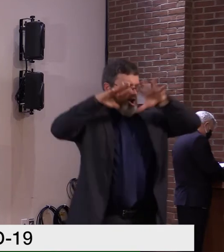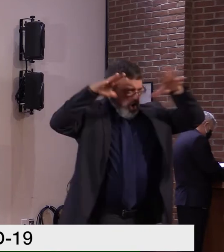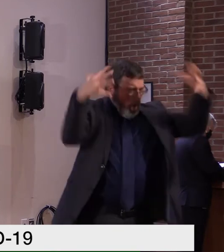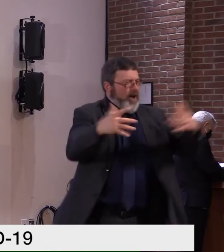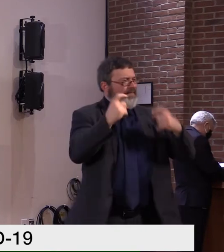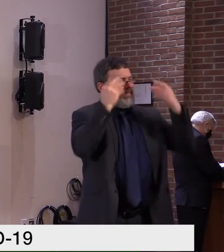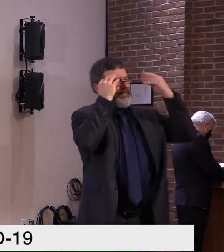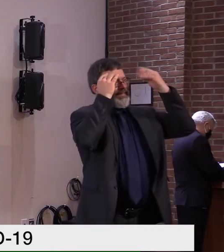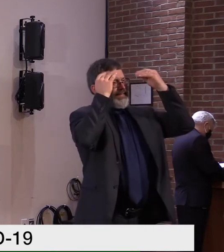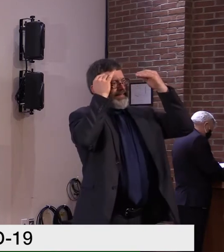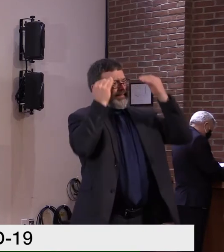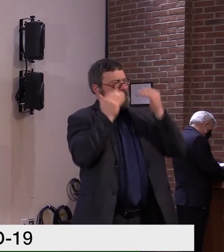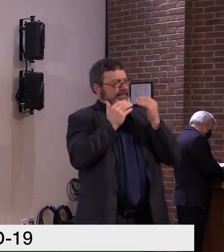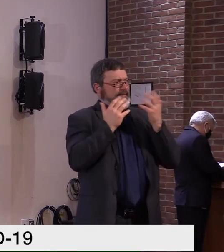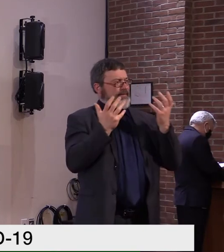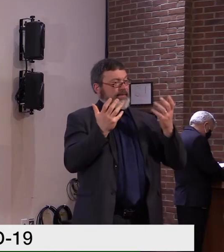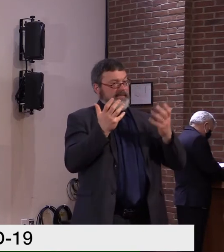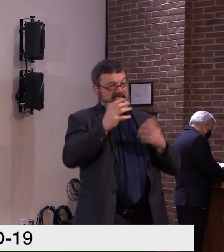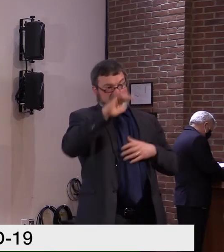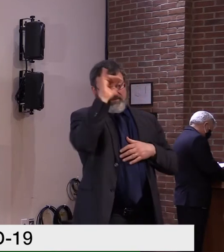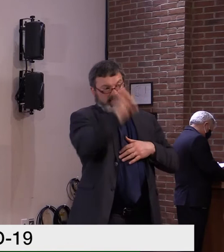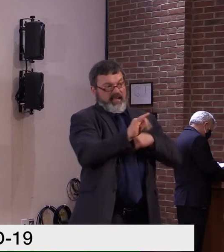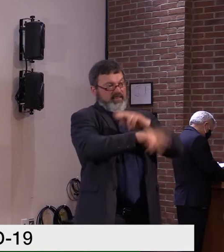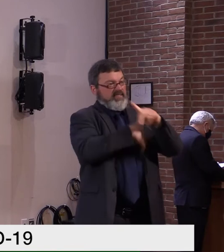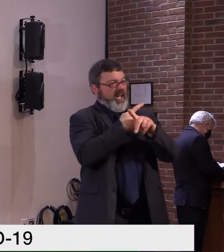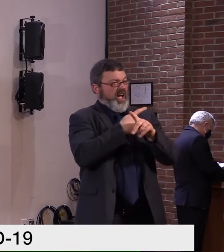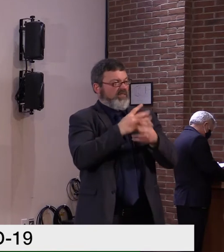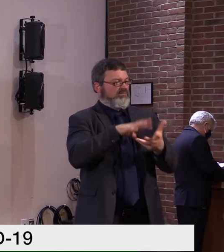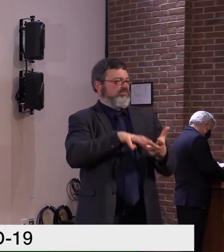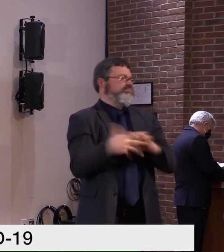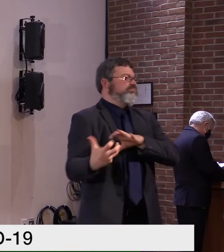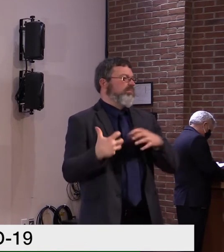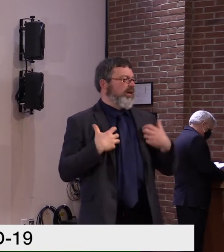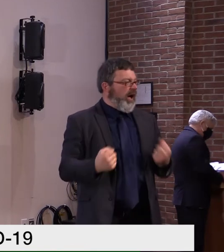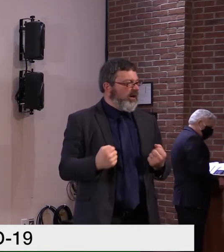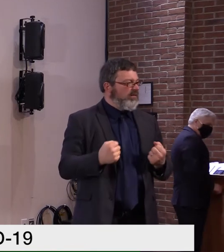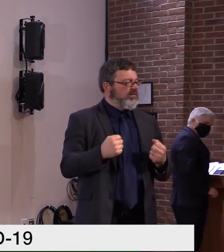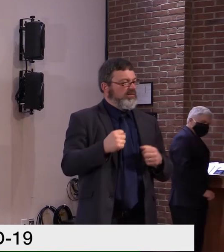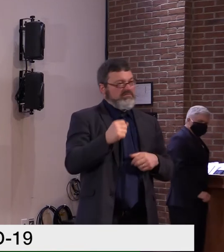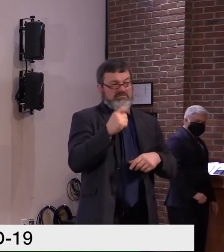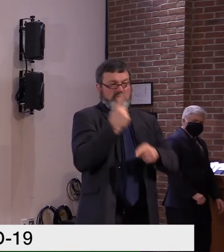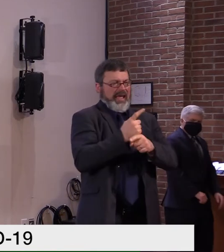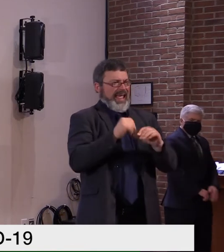health, and we need to do better. All right, we're going to move on. Yeah,